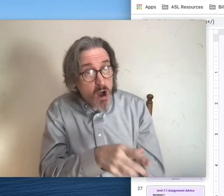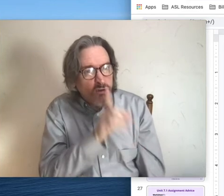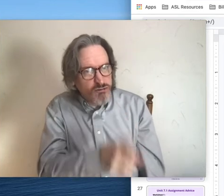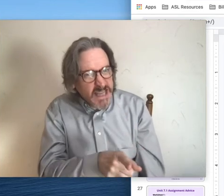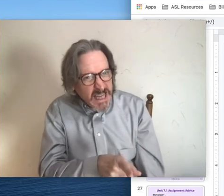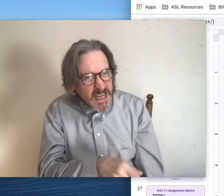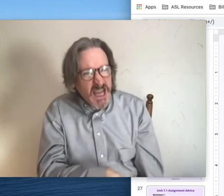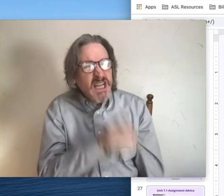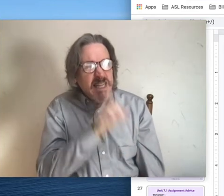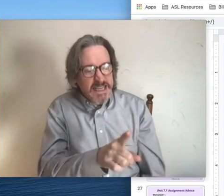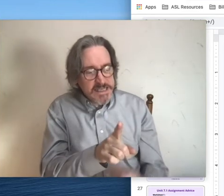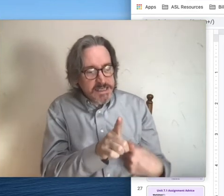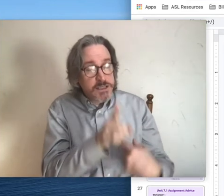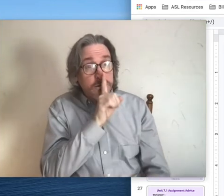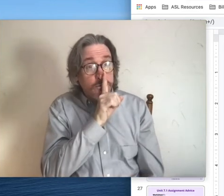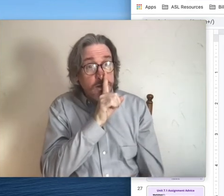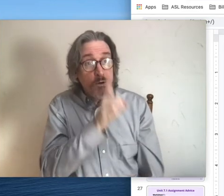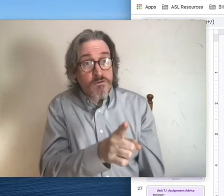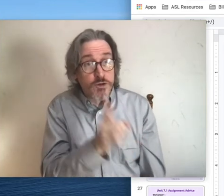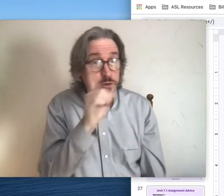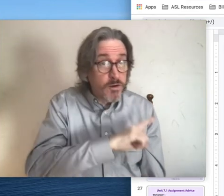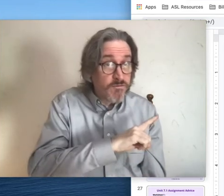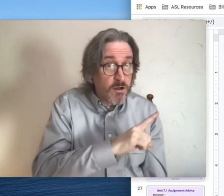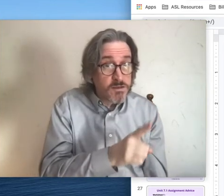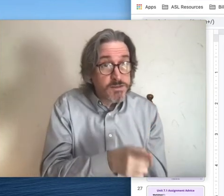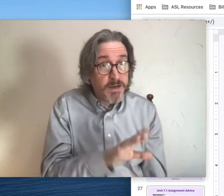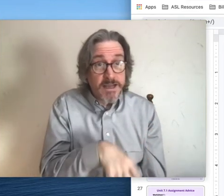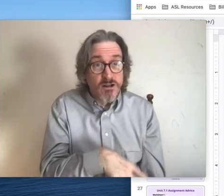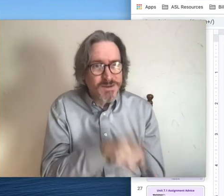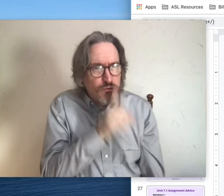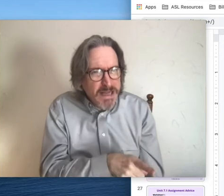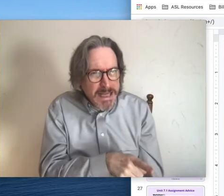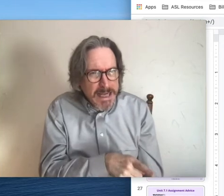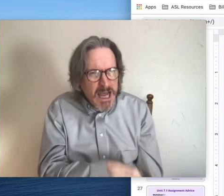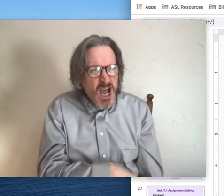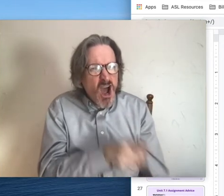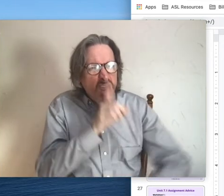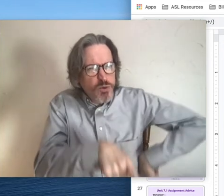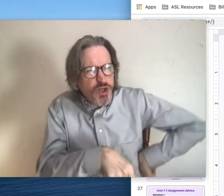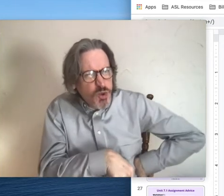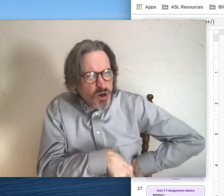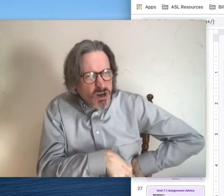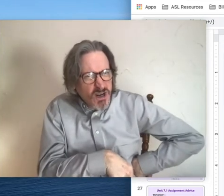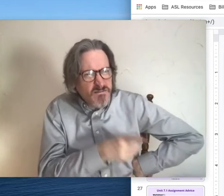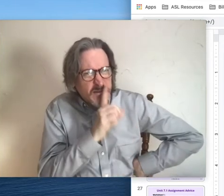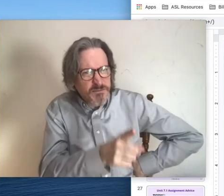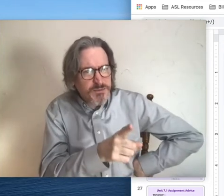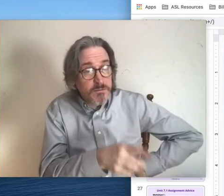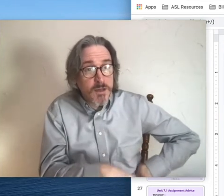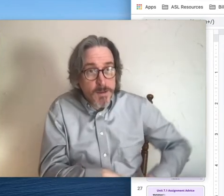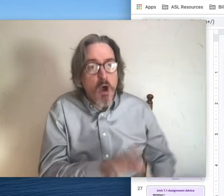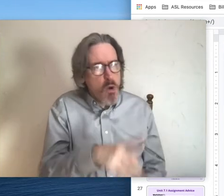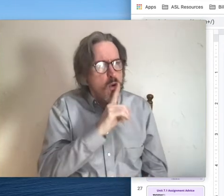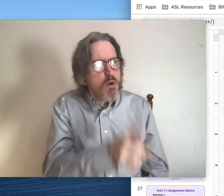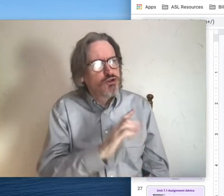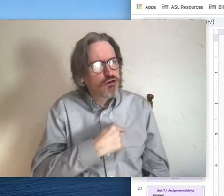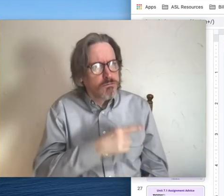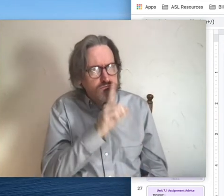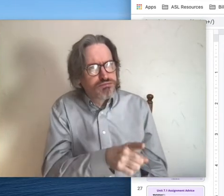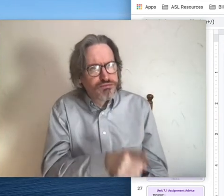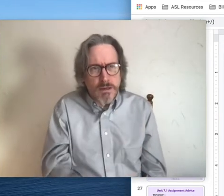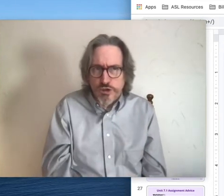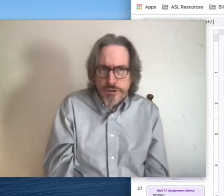true. Really? We know it for true and false, but it can also be, really? Are you sure? Right? I'm